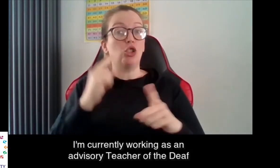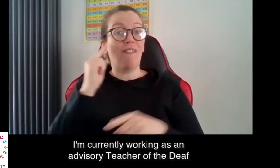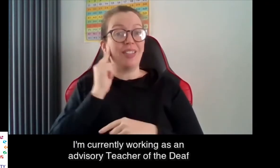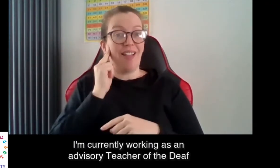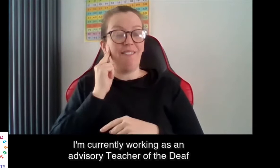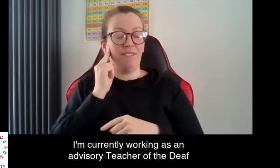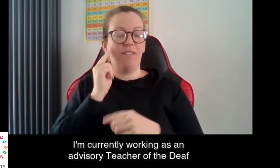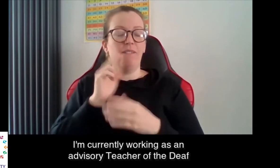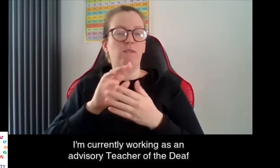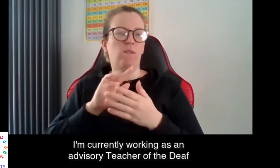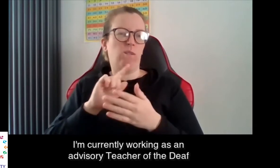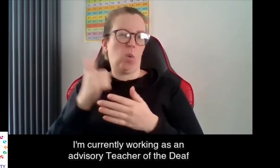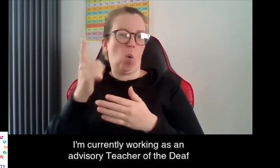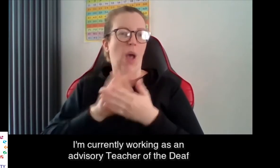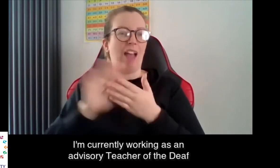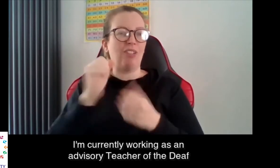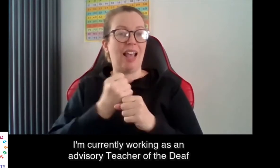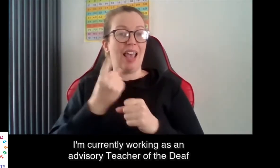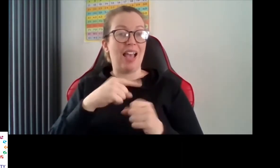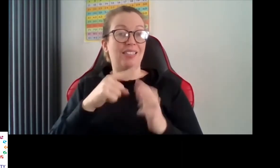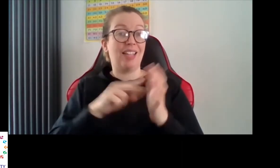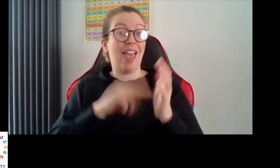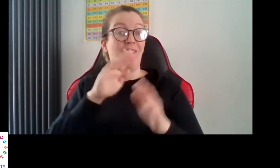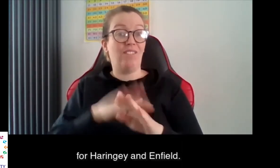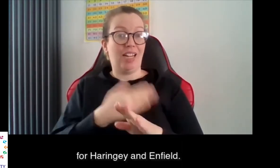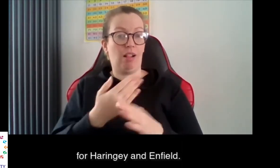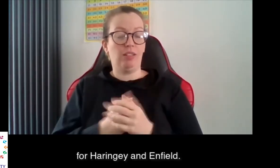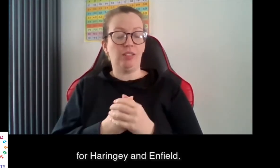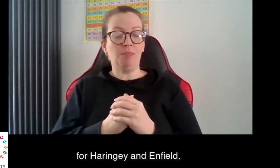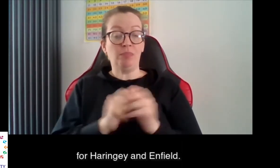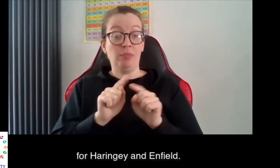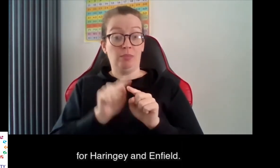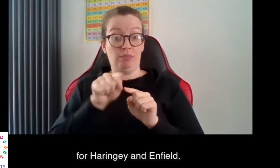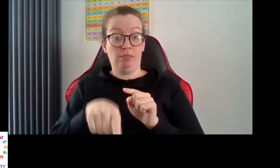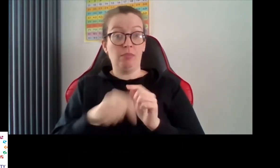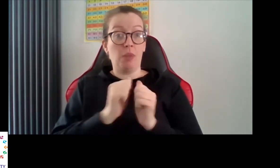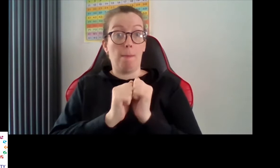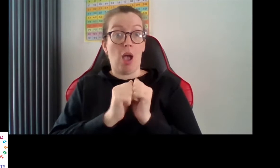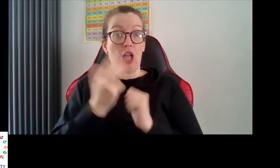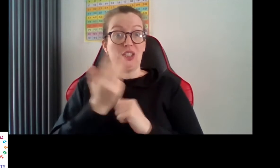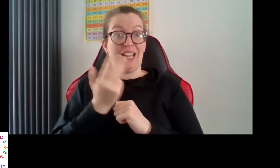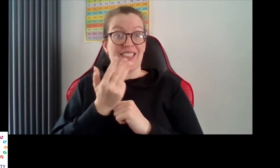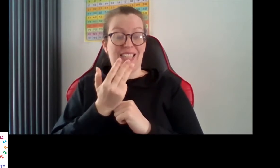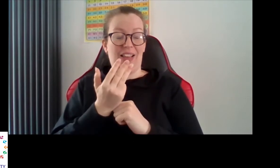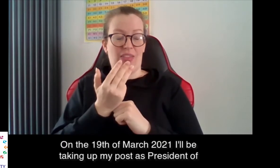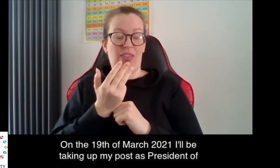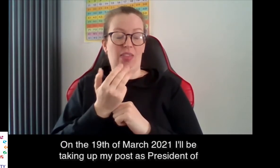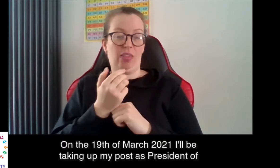currently working as an advisory teacher of the deaf for Haringey and Enfield. On the 19th of